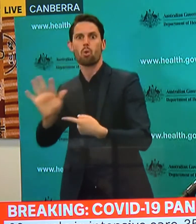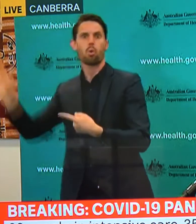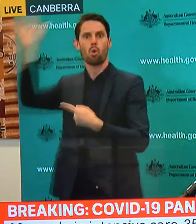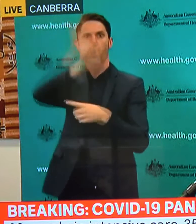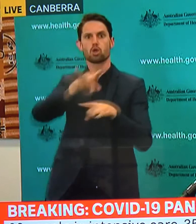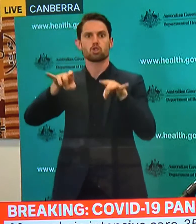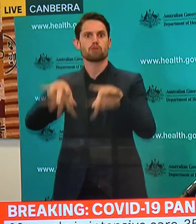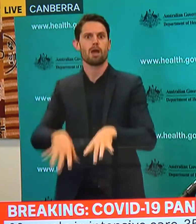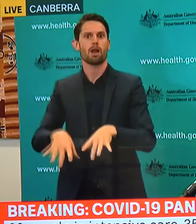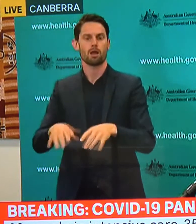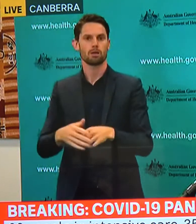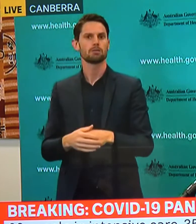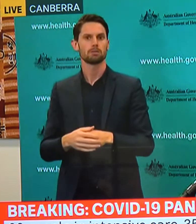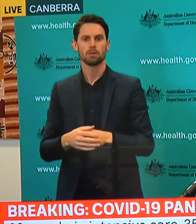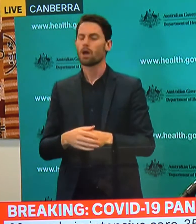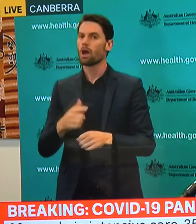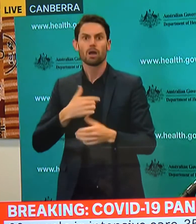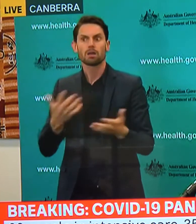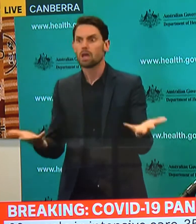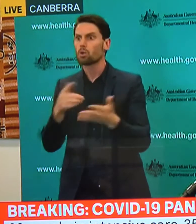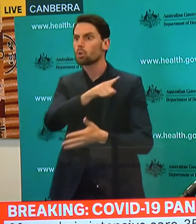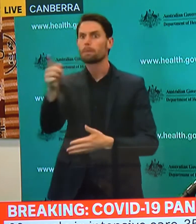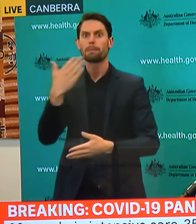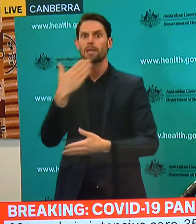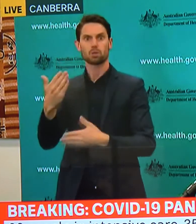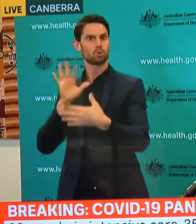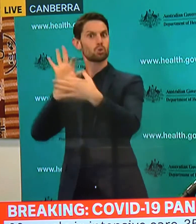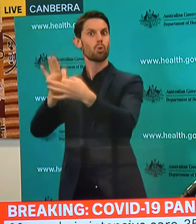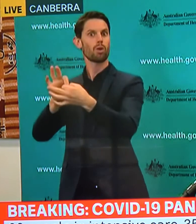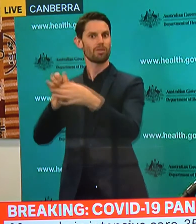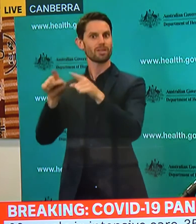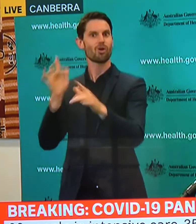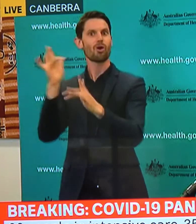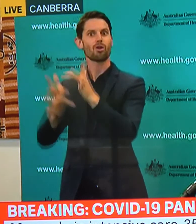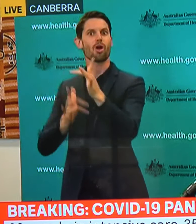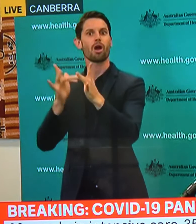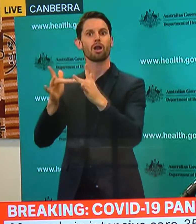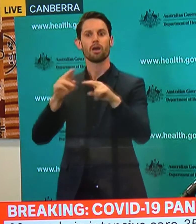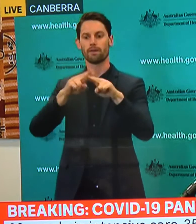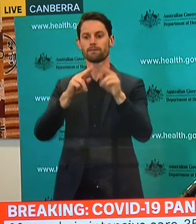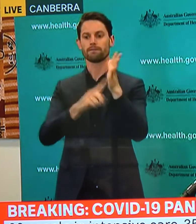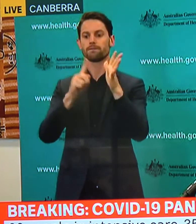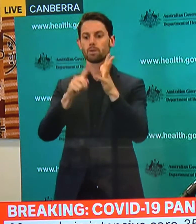I'd really encourage people to take this on board and to take this opportunity.